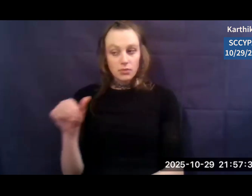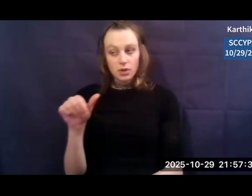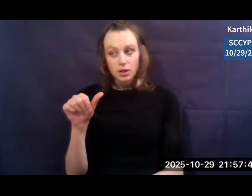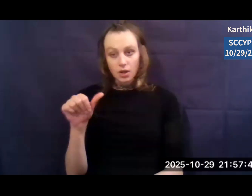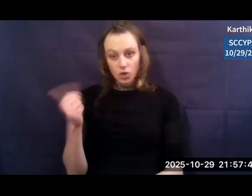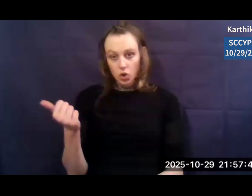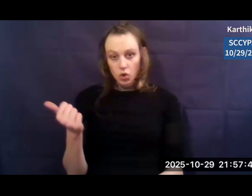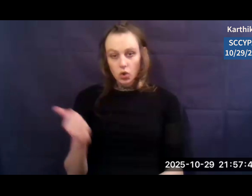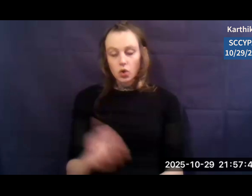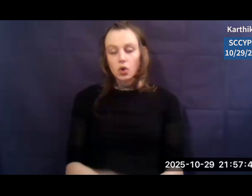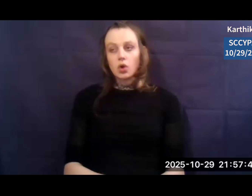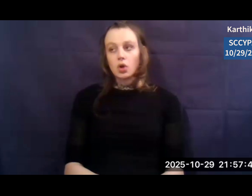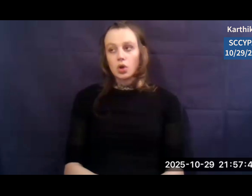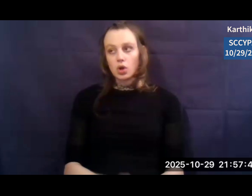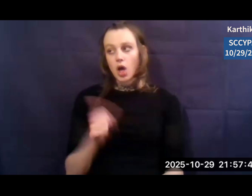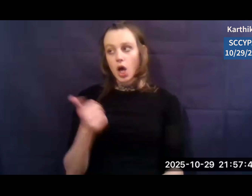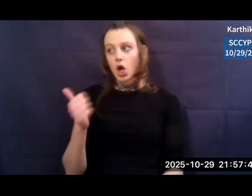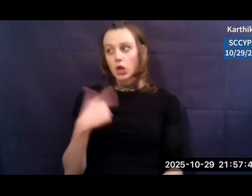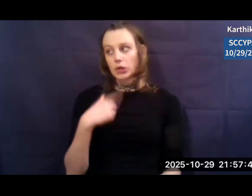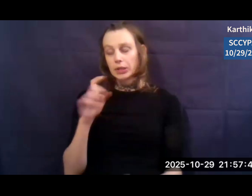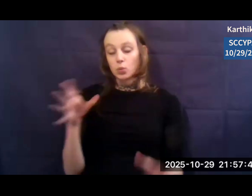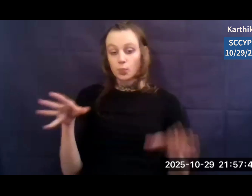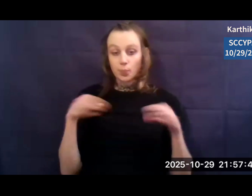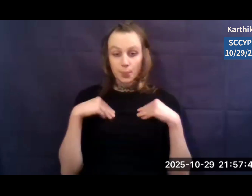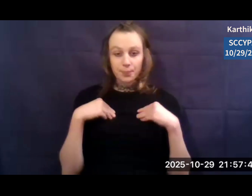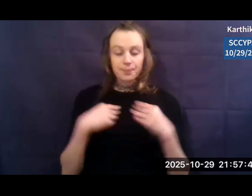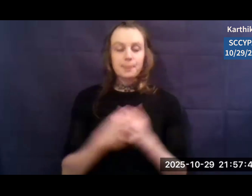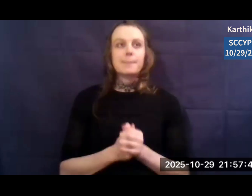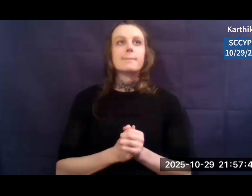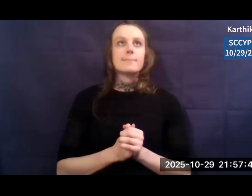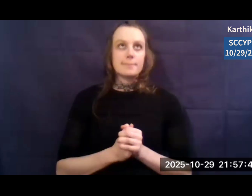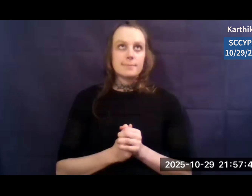that need to be accepted, like I think like